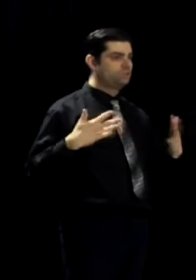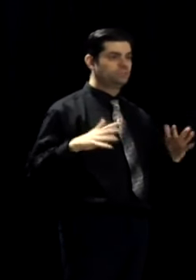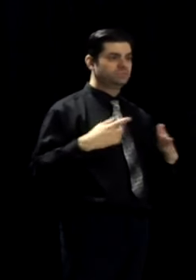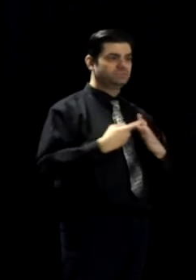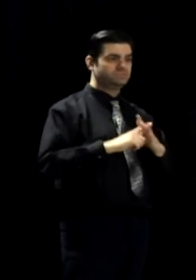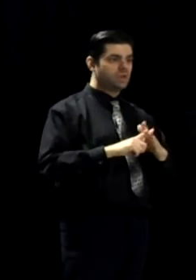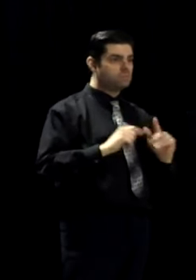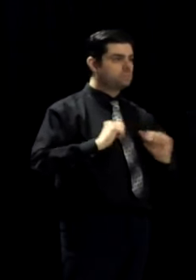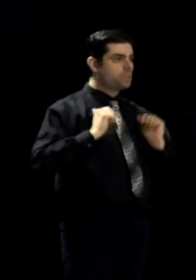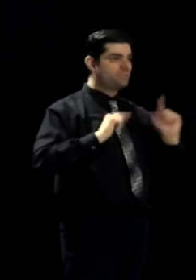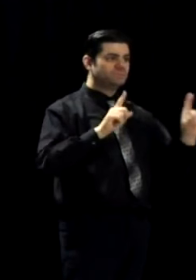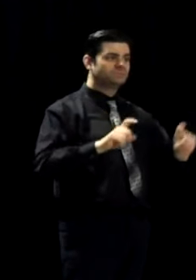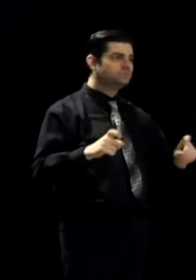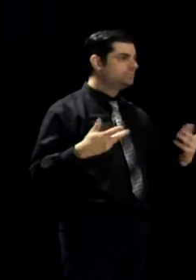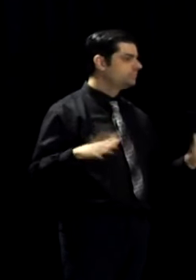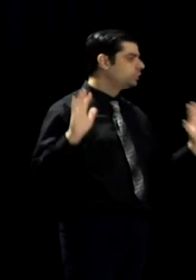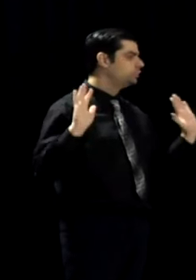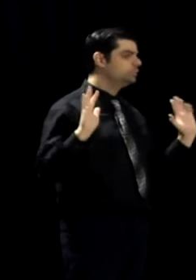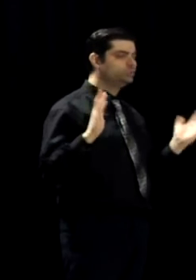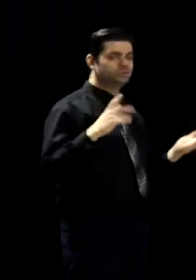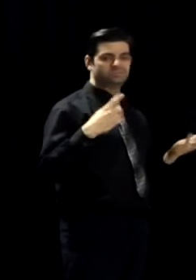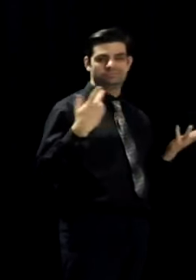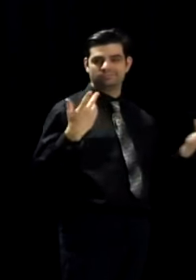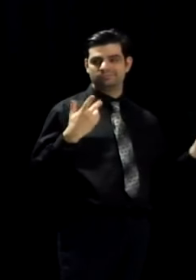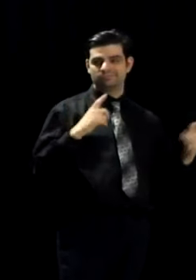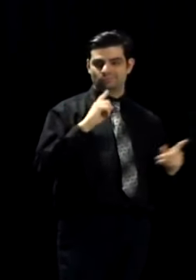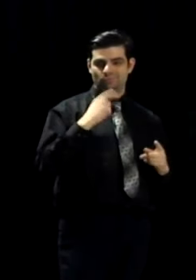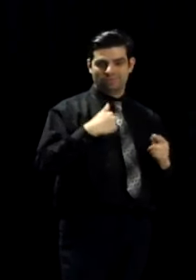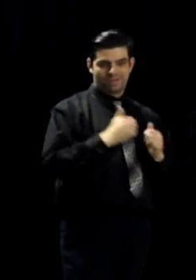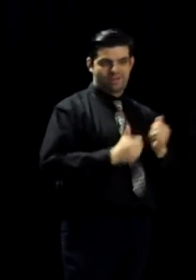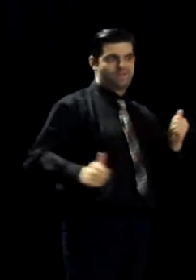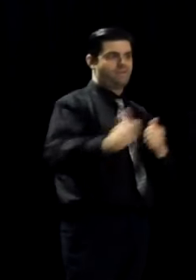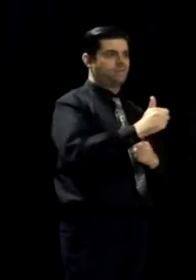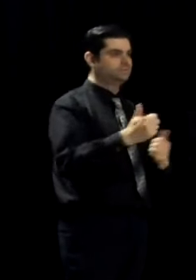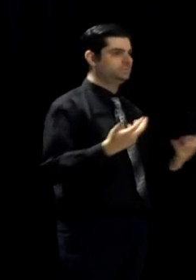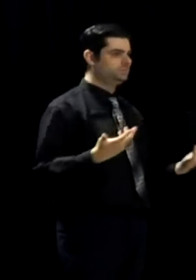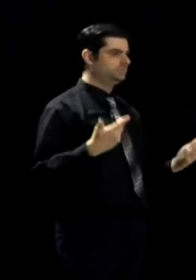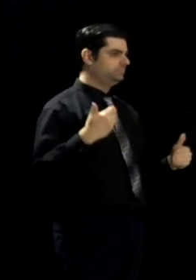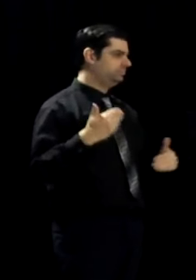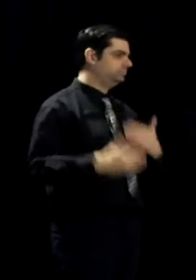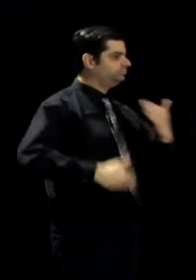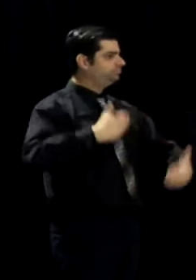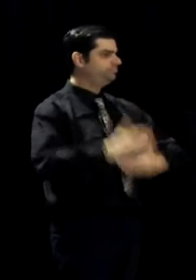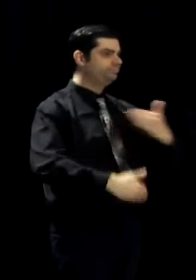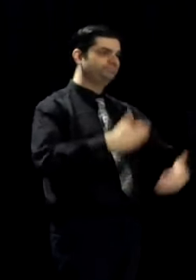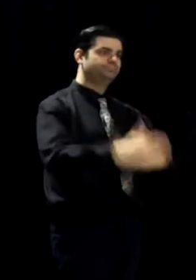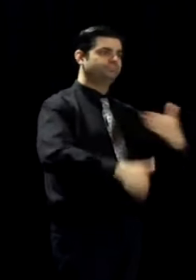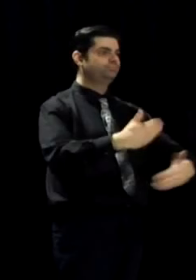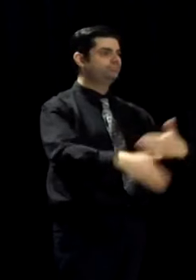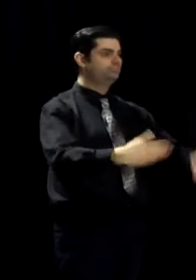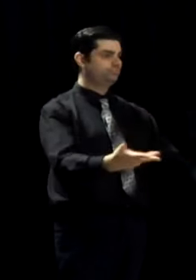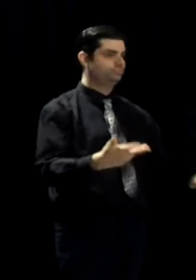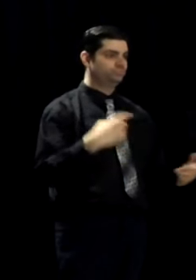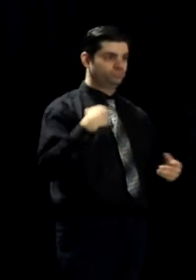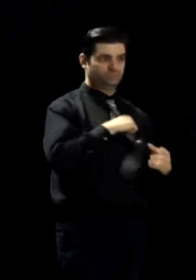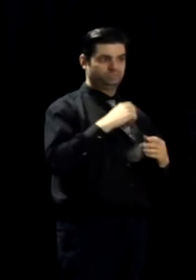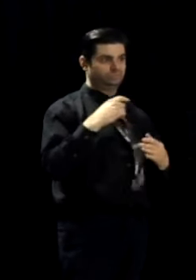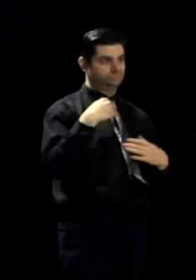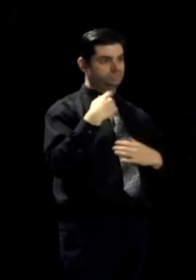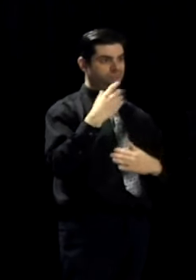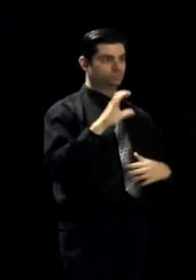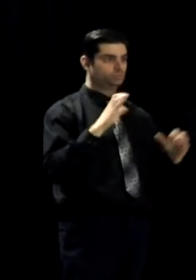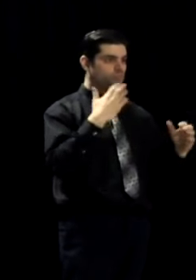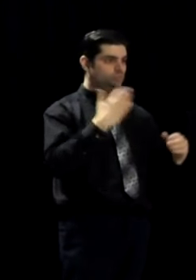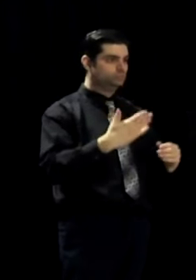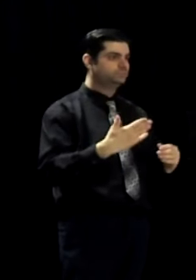when you take all this in, when you do proactive testing, you're going to find it, 8%. You're going to find 8% of the tests until